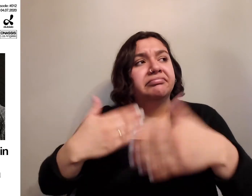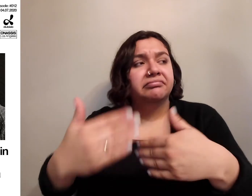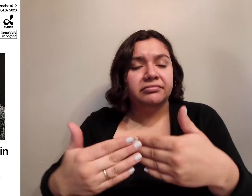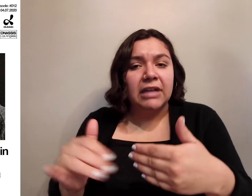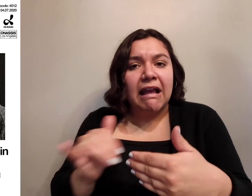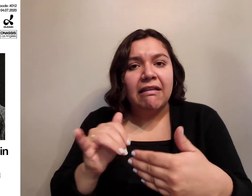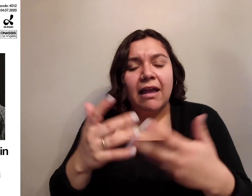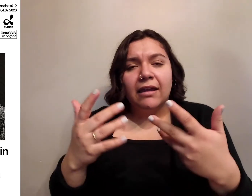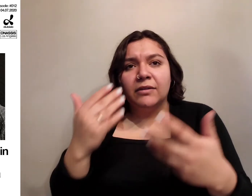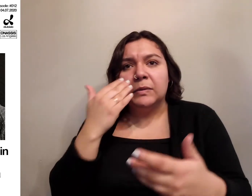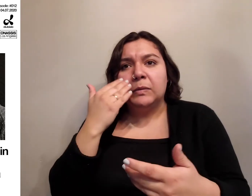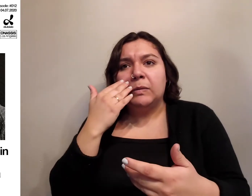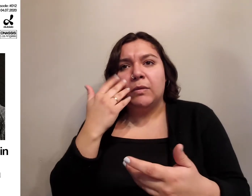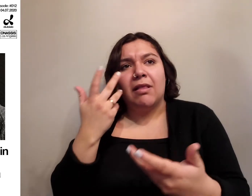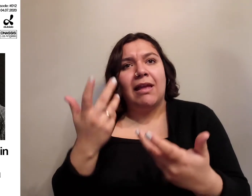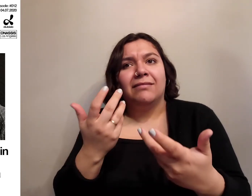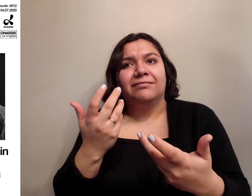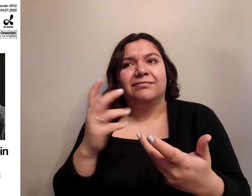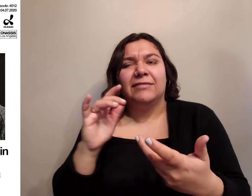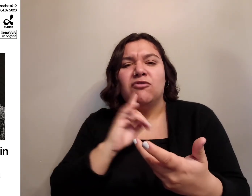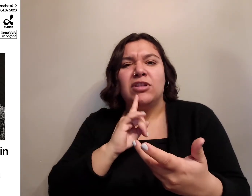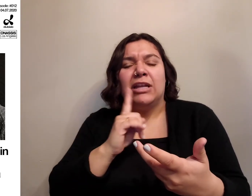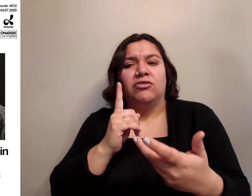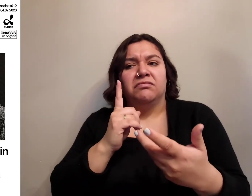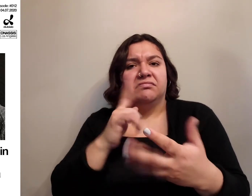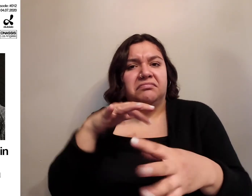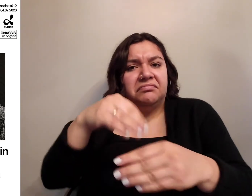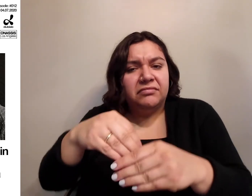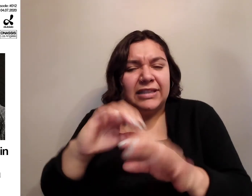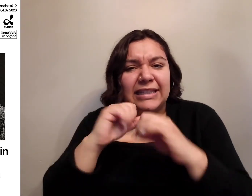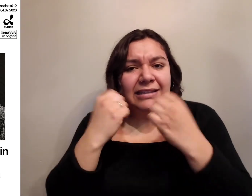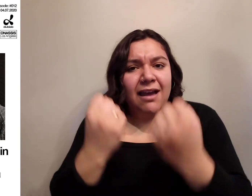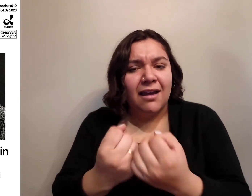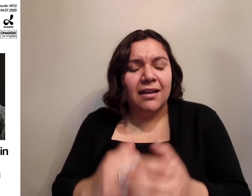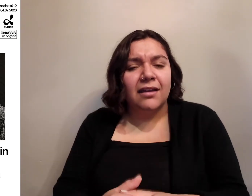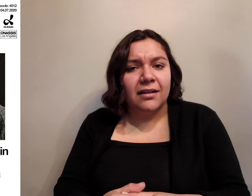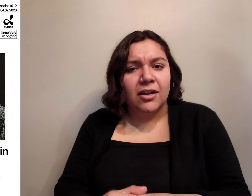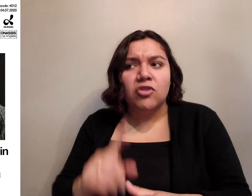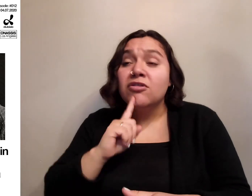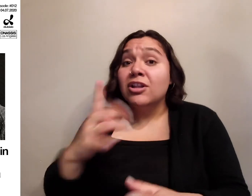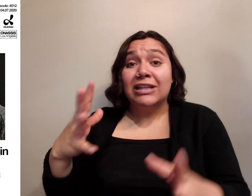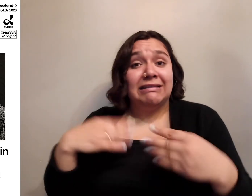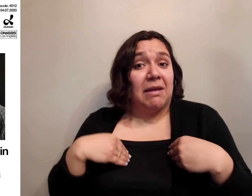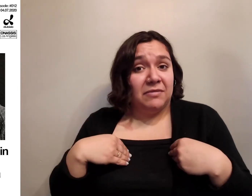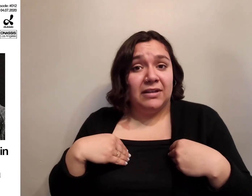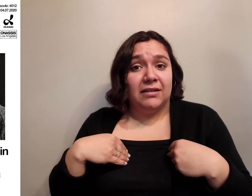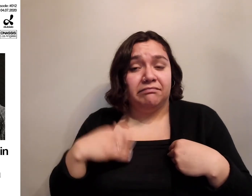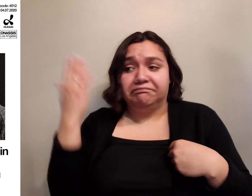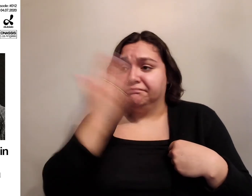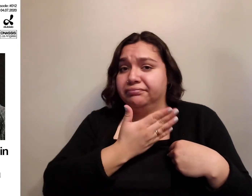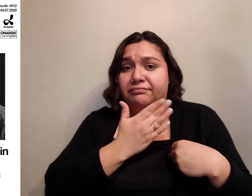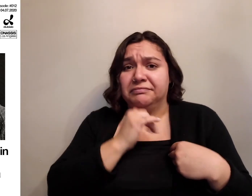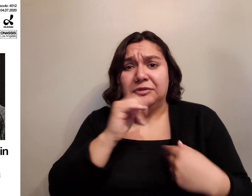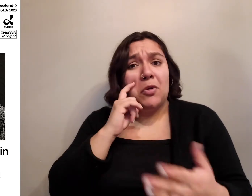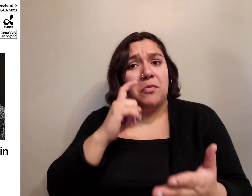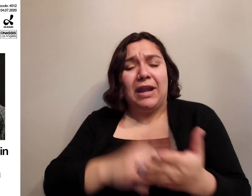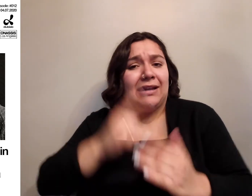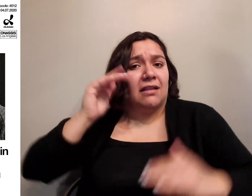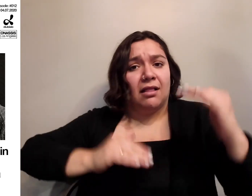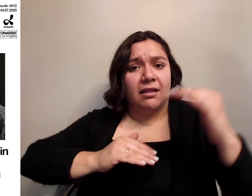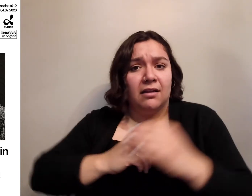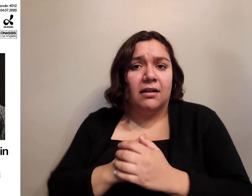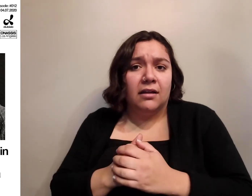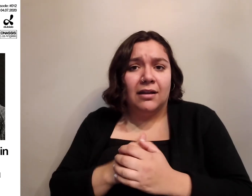as just the wallpaper in our society, that it is so accepted that you don't even recognize the